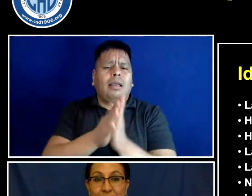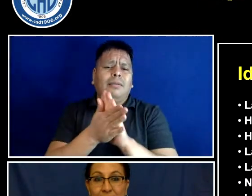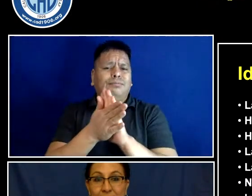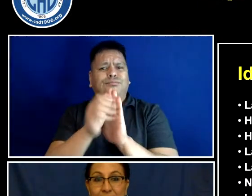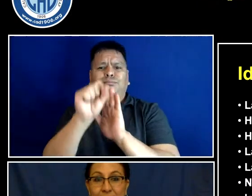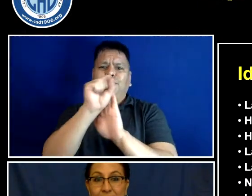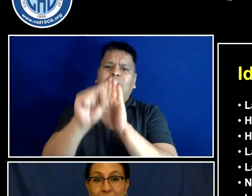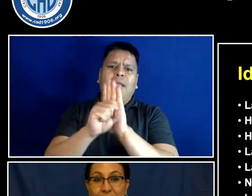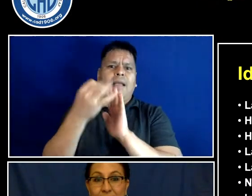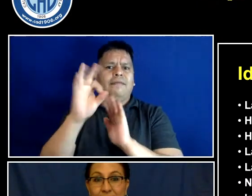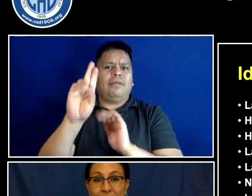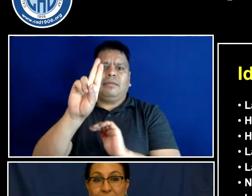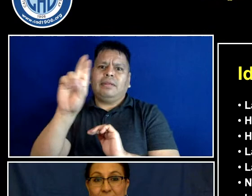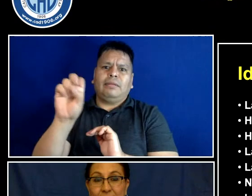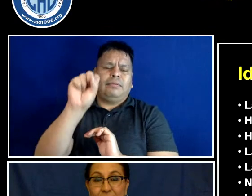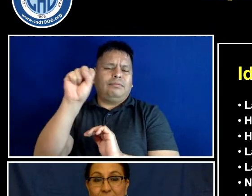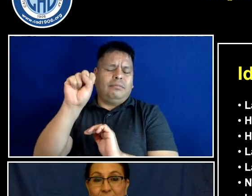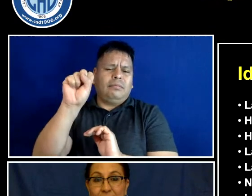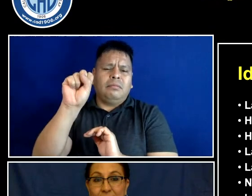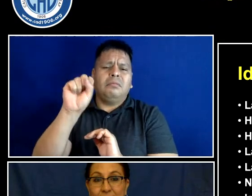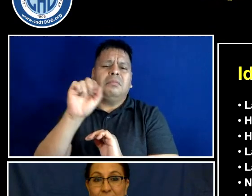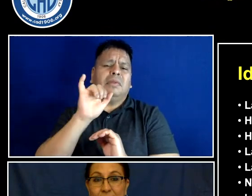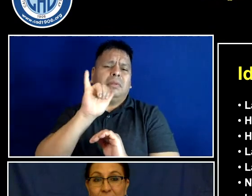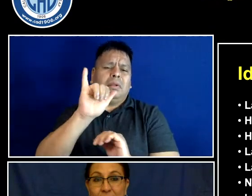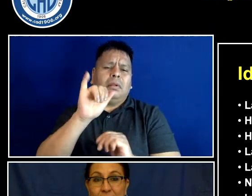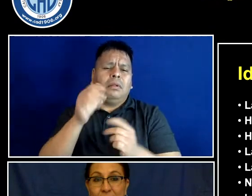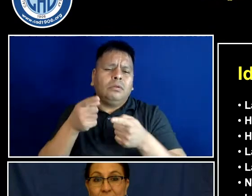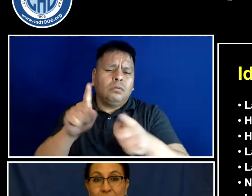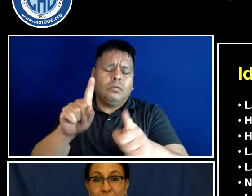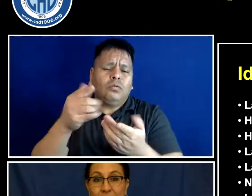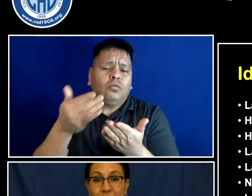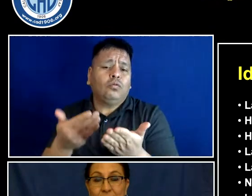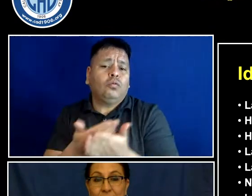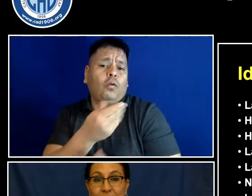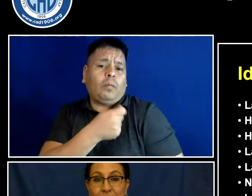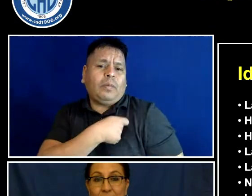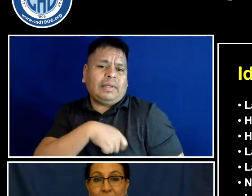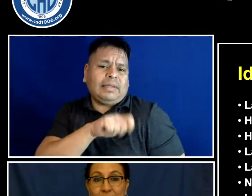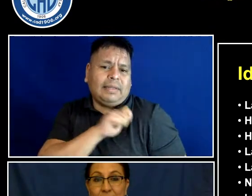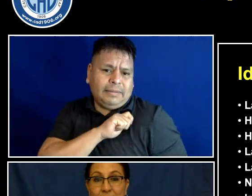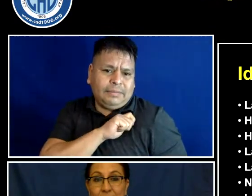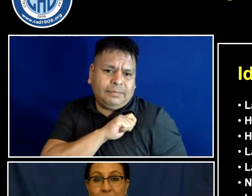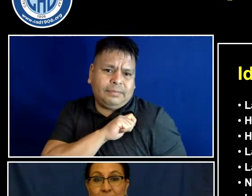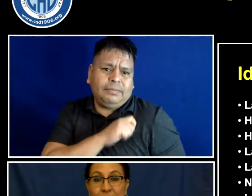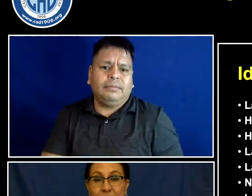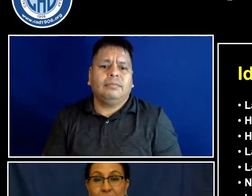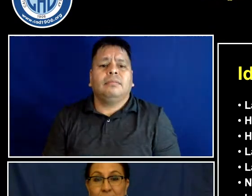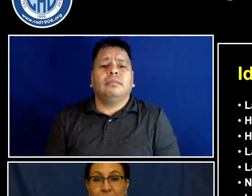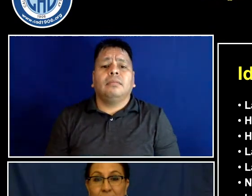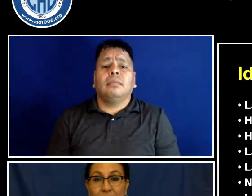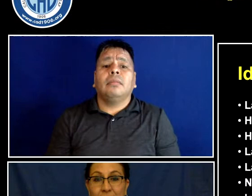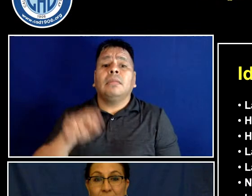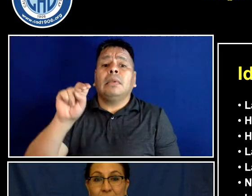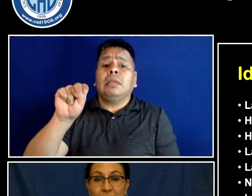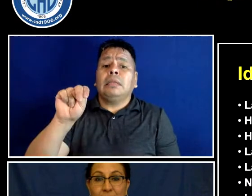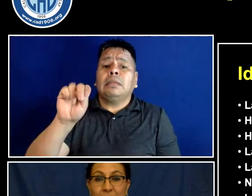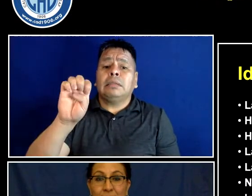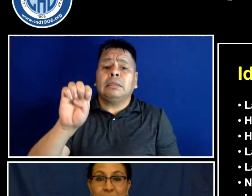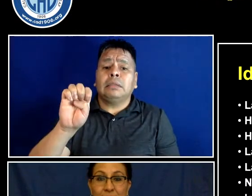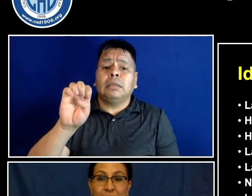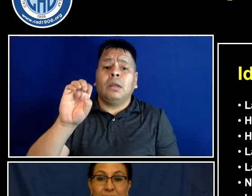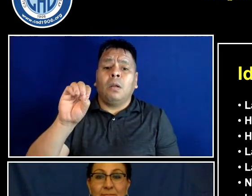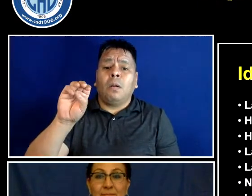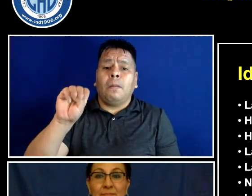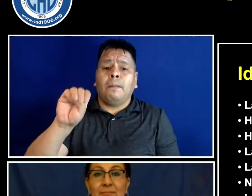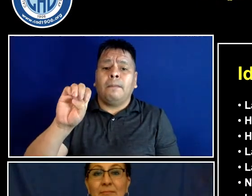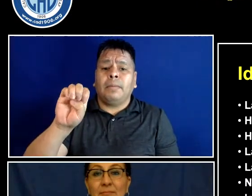there, which are much older terms that haven't become common in the United States. Again, these are terms